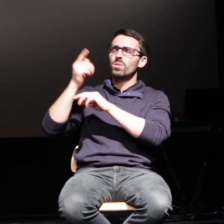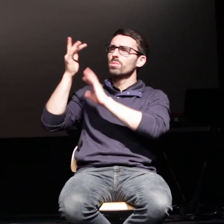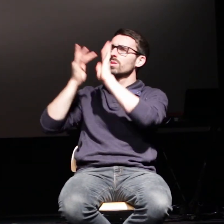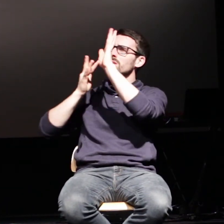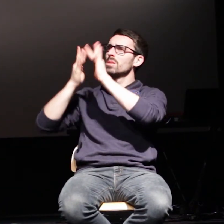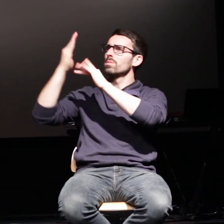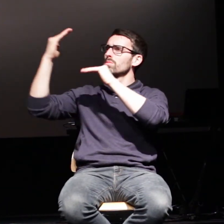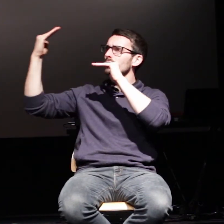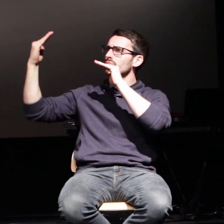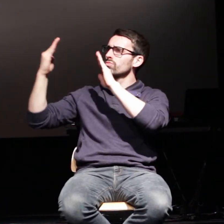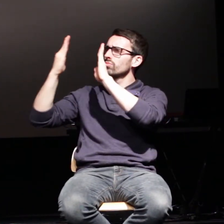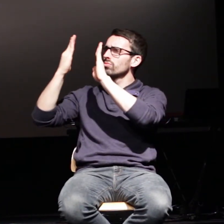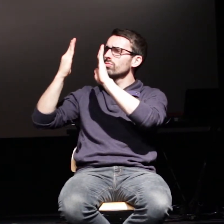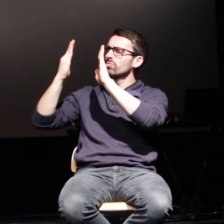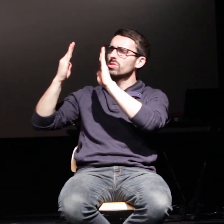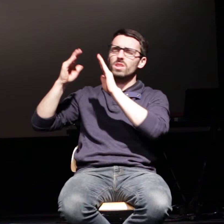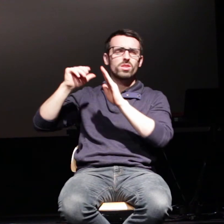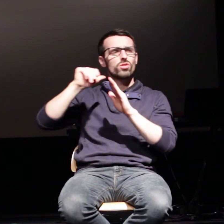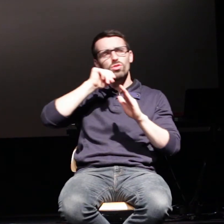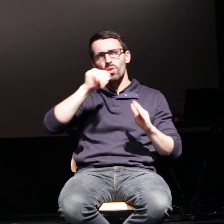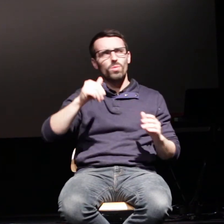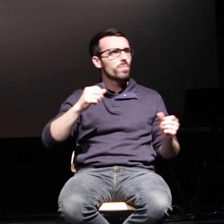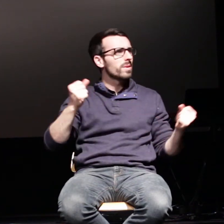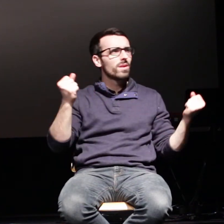afraid, just have faith.